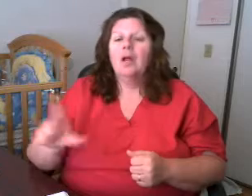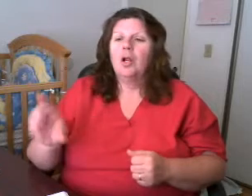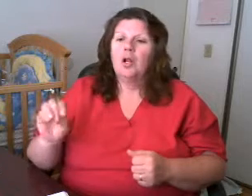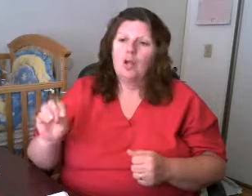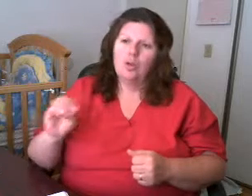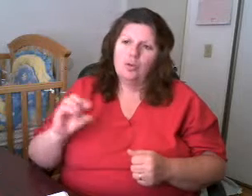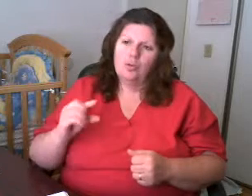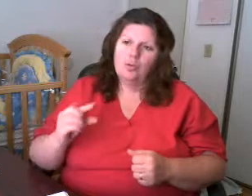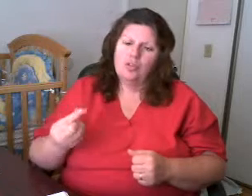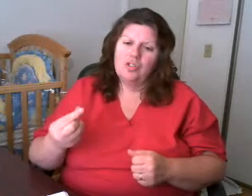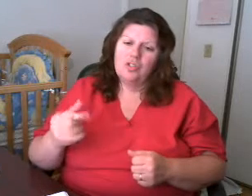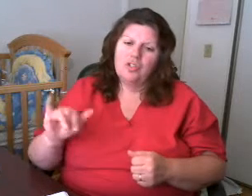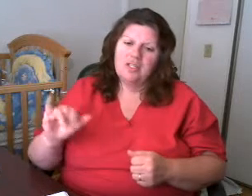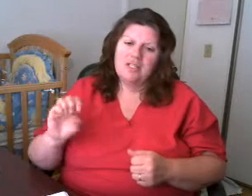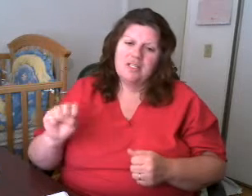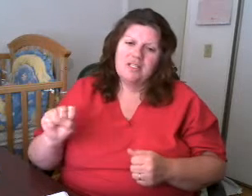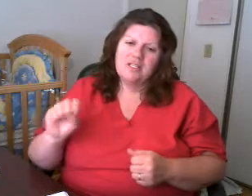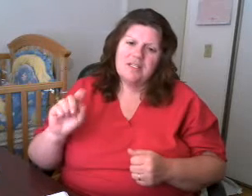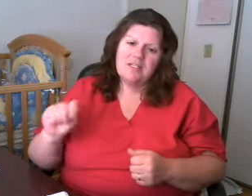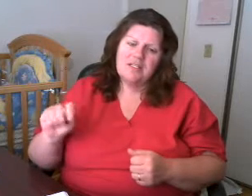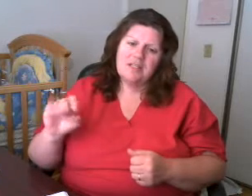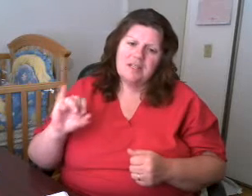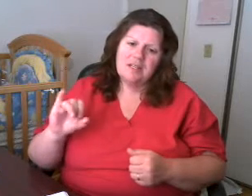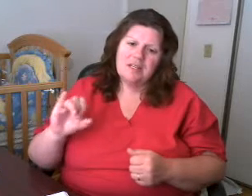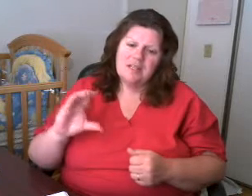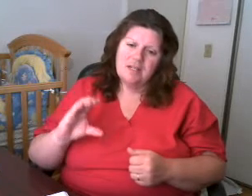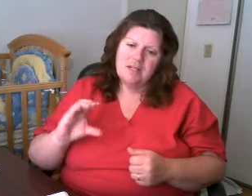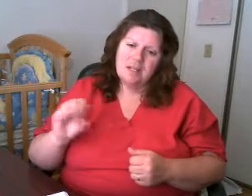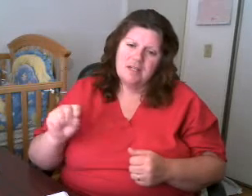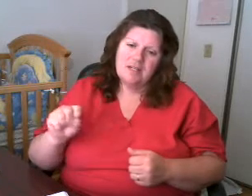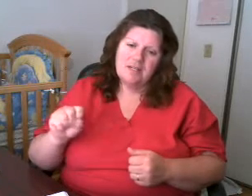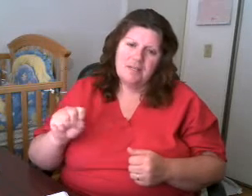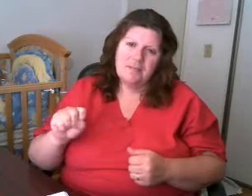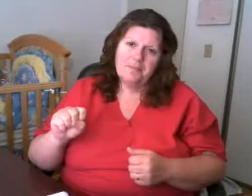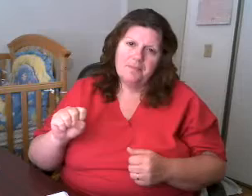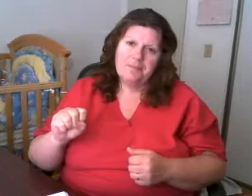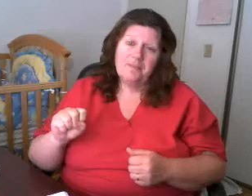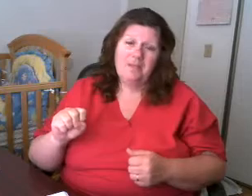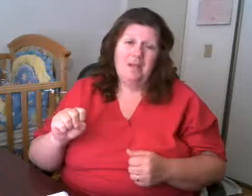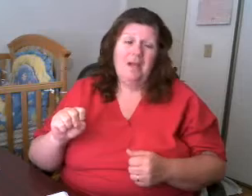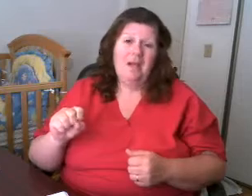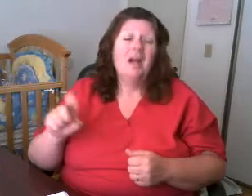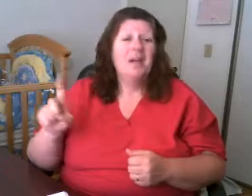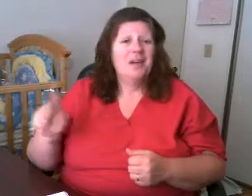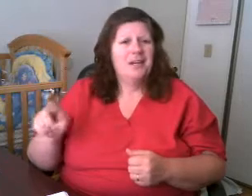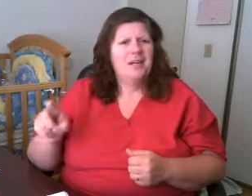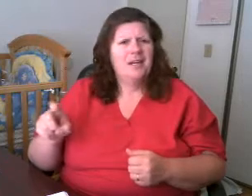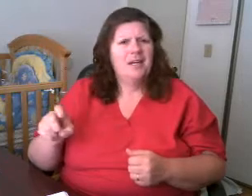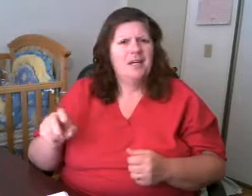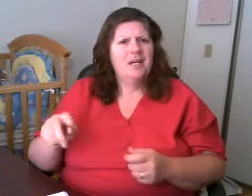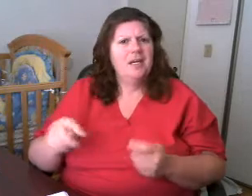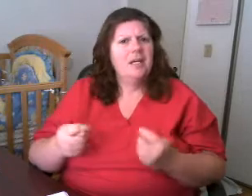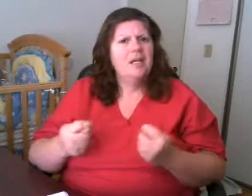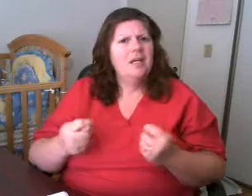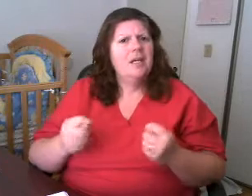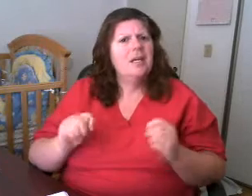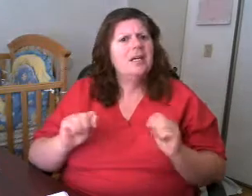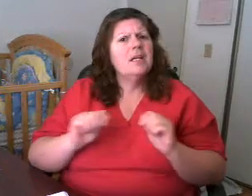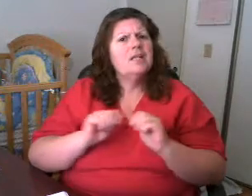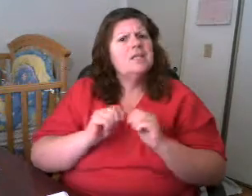need a teammate? Should your teammate be a deaf person or should it be a hearing person?